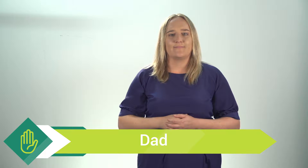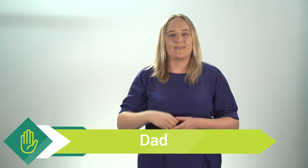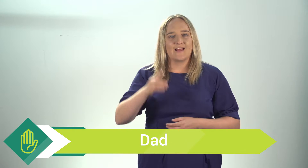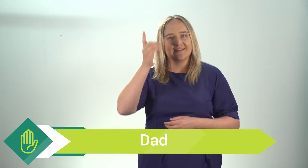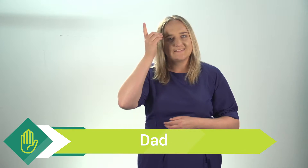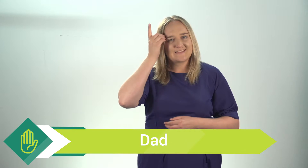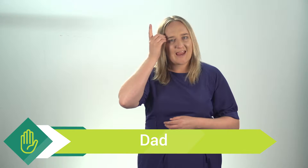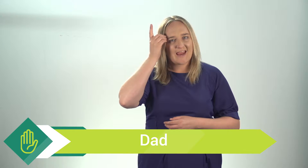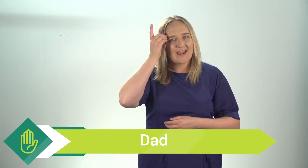Dad.